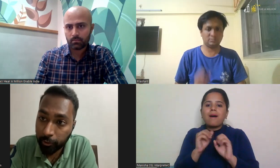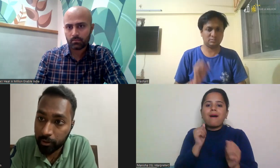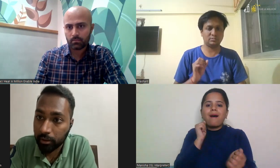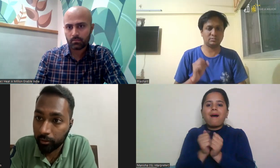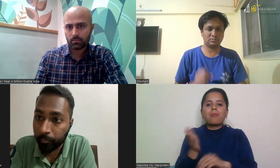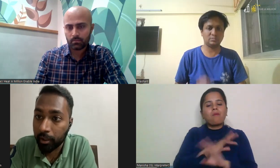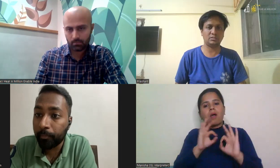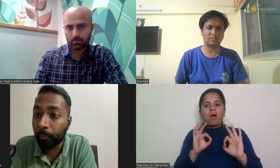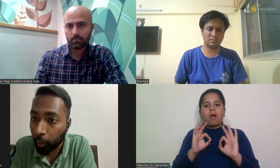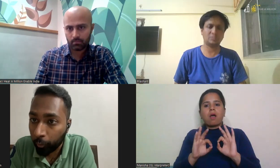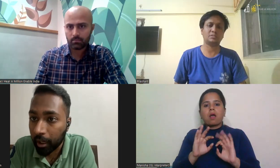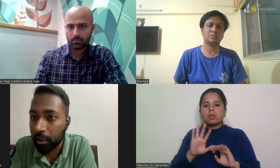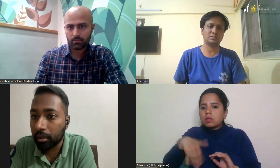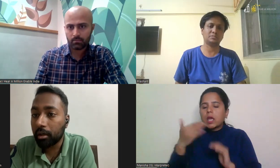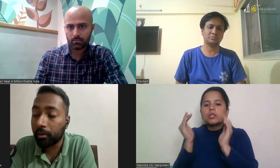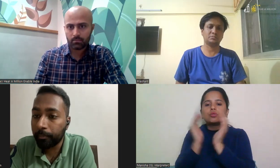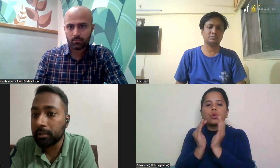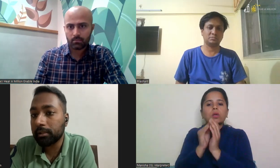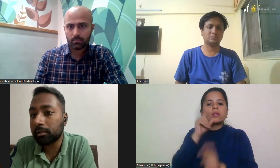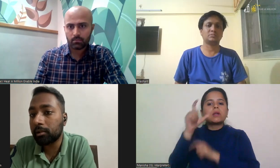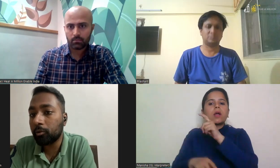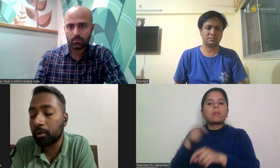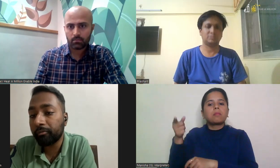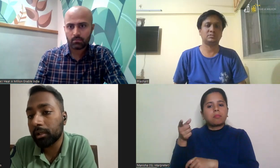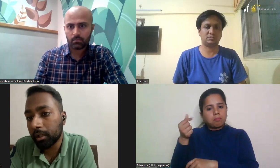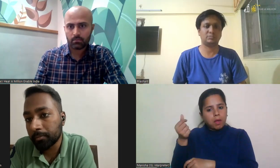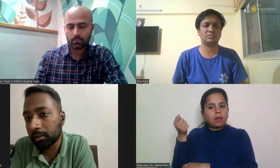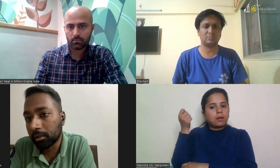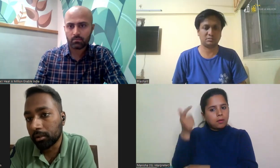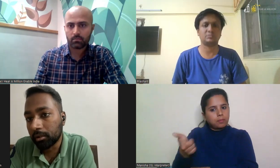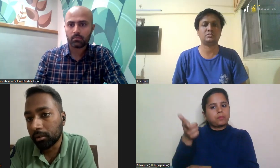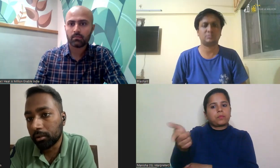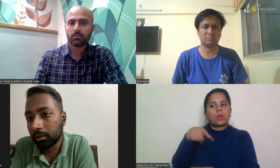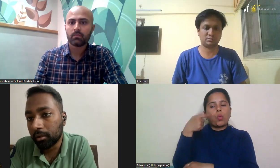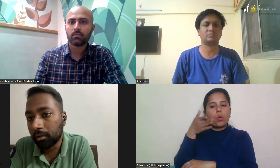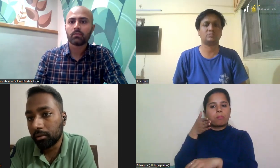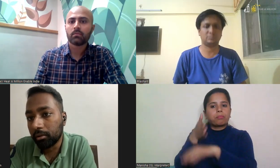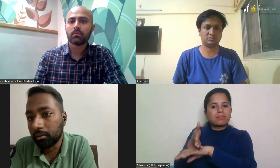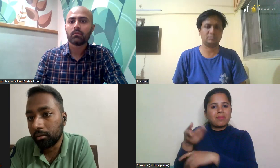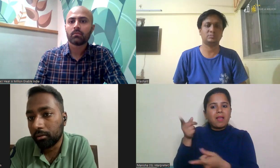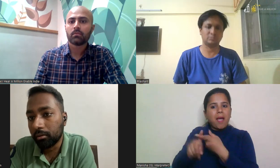then insurance company provide compensation to the victims.